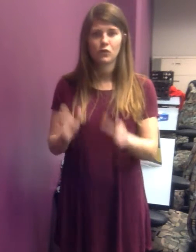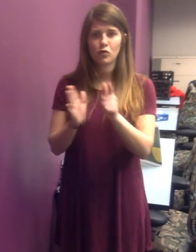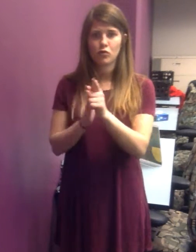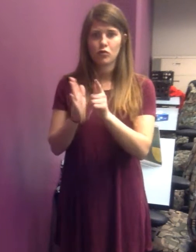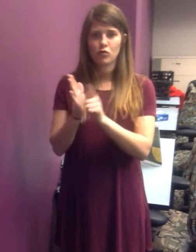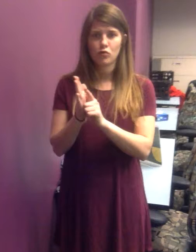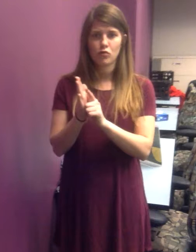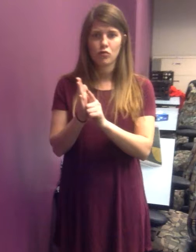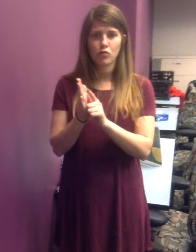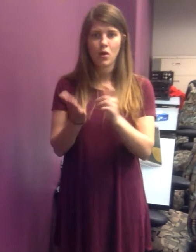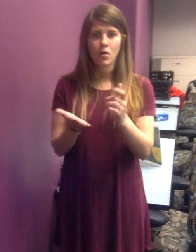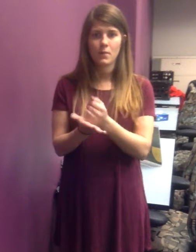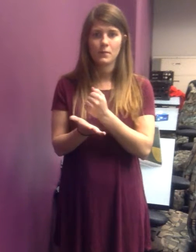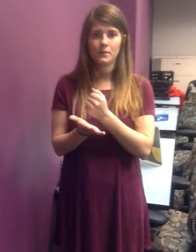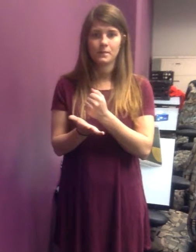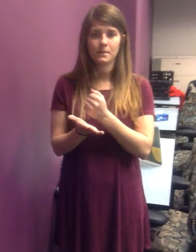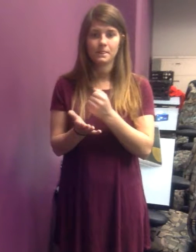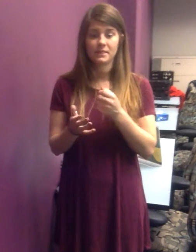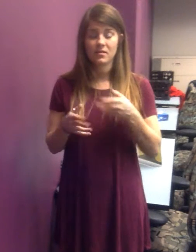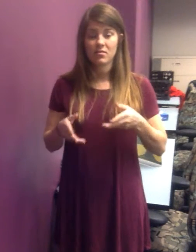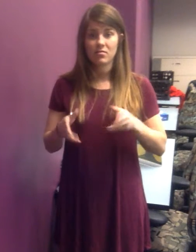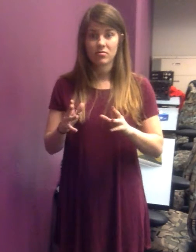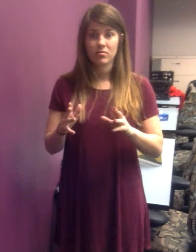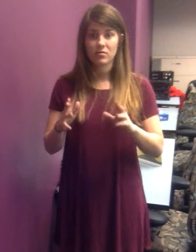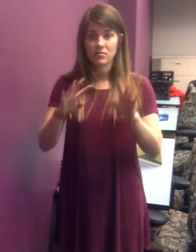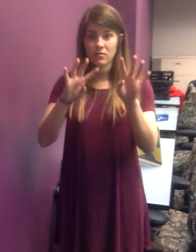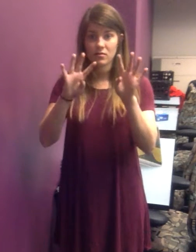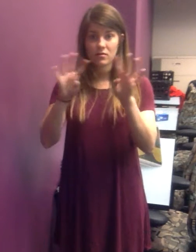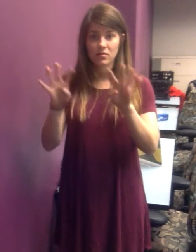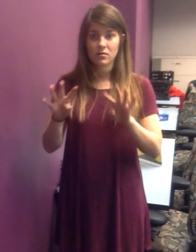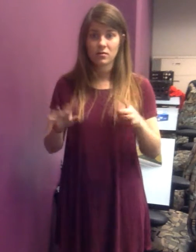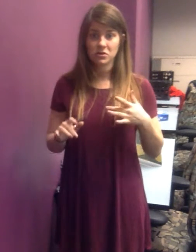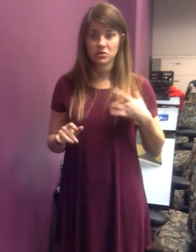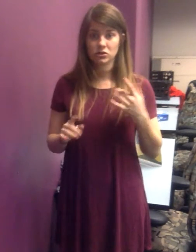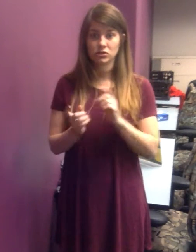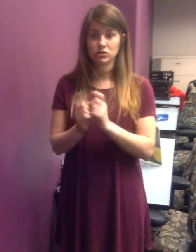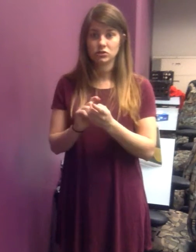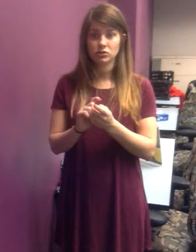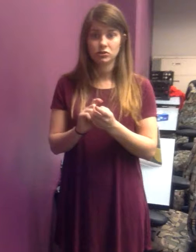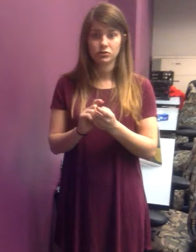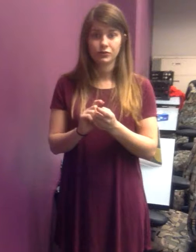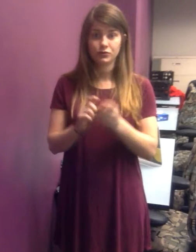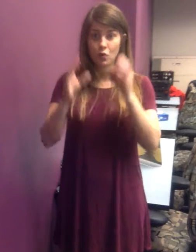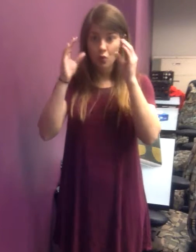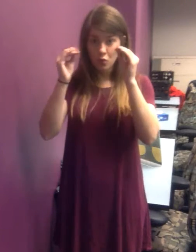state legislator cut the words sea level rise from an official request to study coastal communities, calling it a left-wing